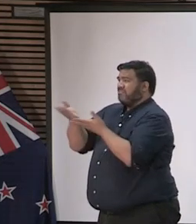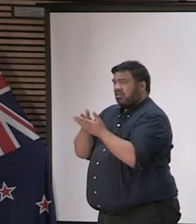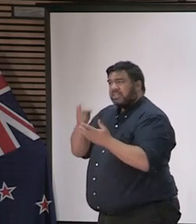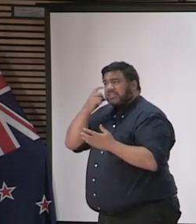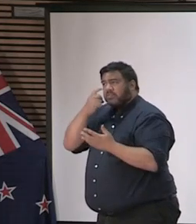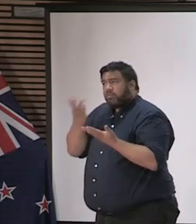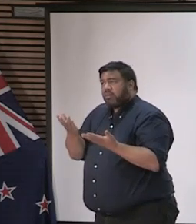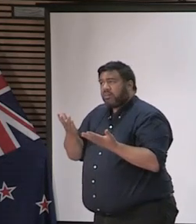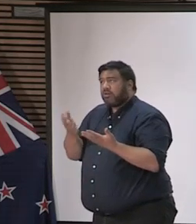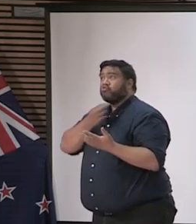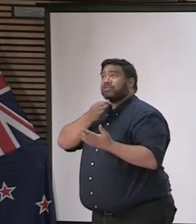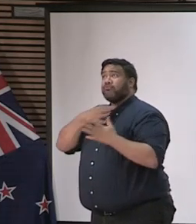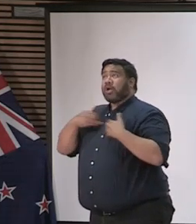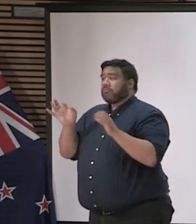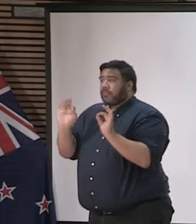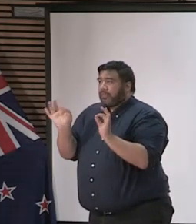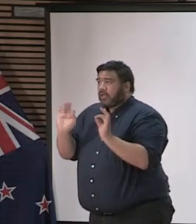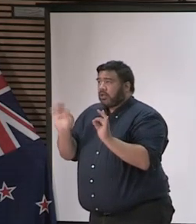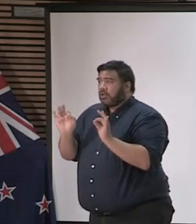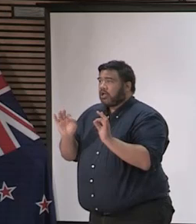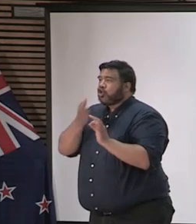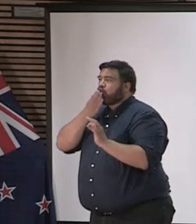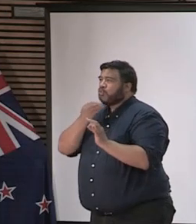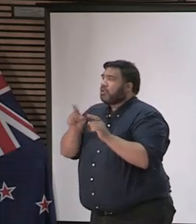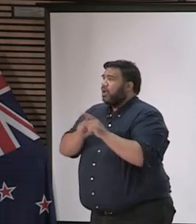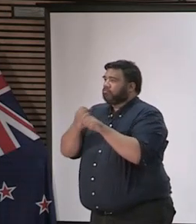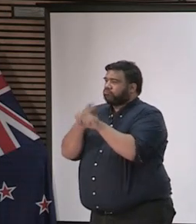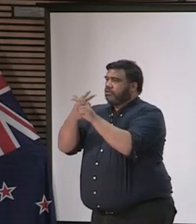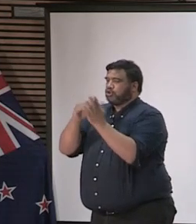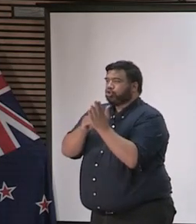anybody's health at risk. People are Zooming all over the country,